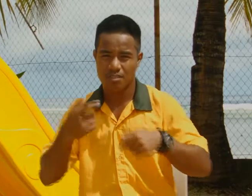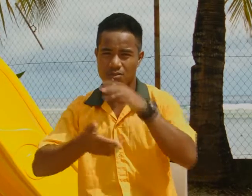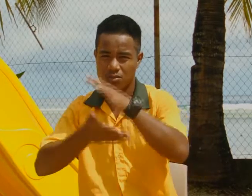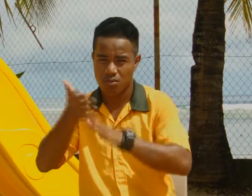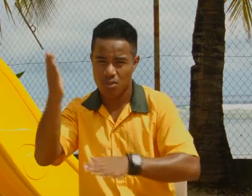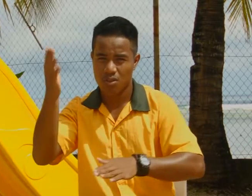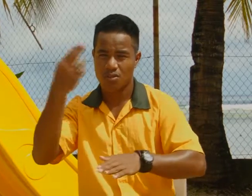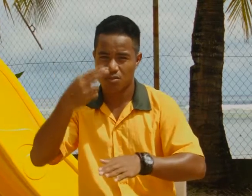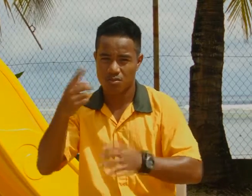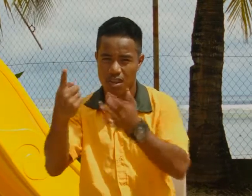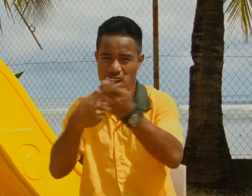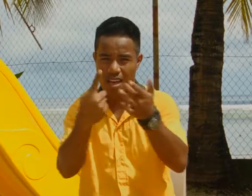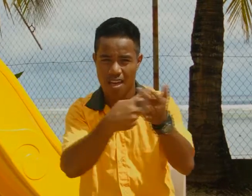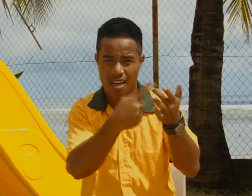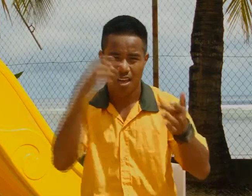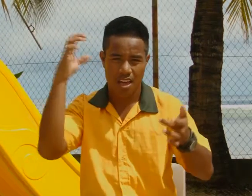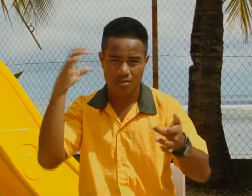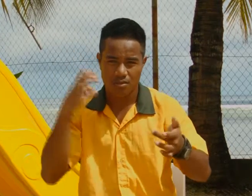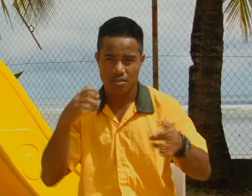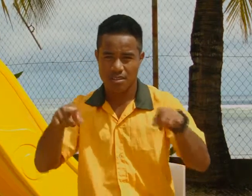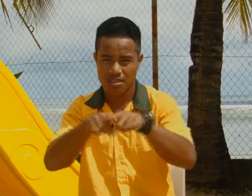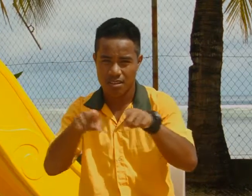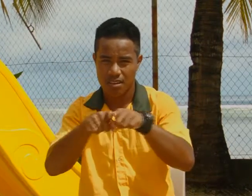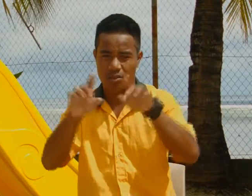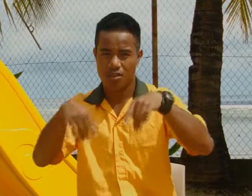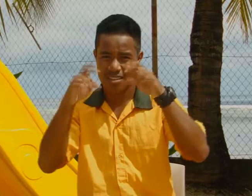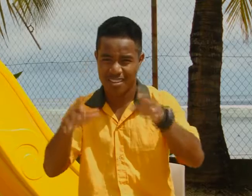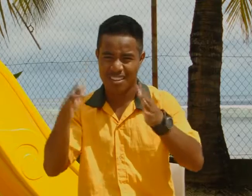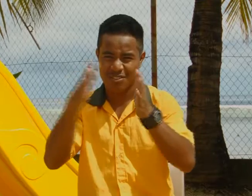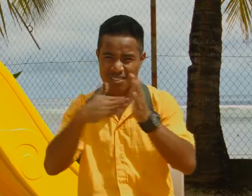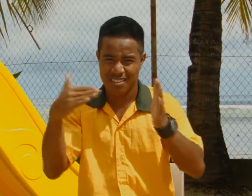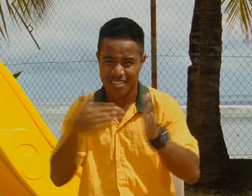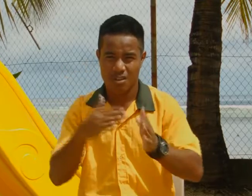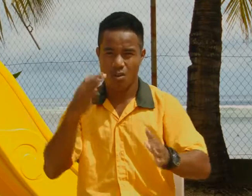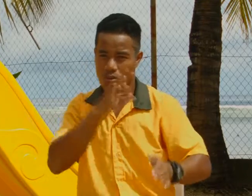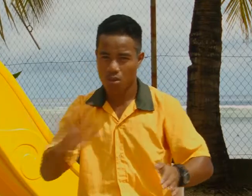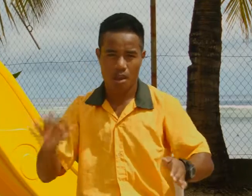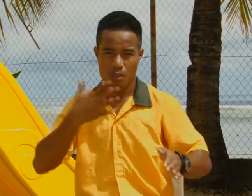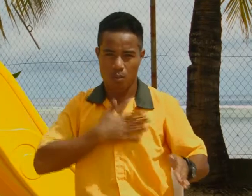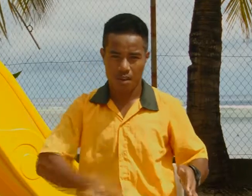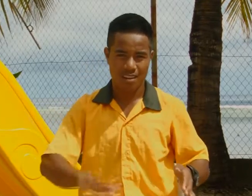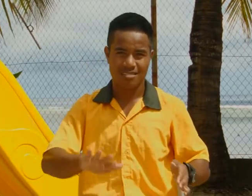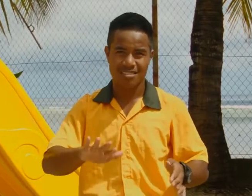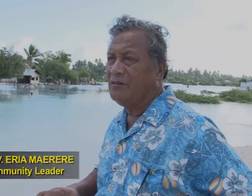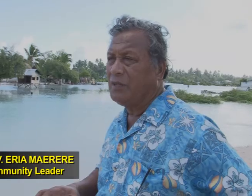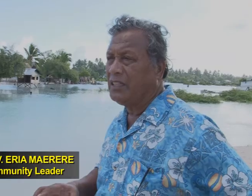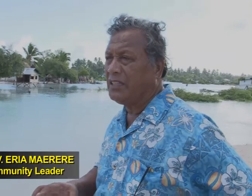When we try to go to other countries like Australia and New Zealand, they don't want us. But the